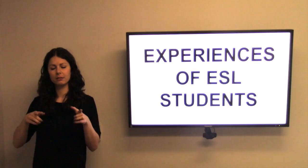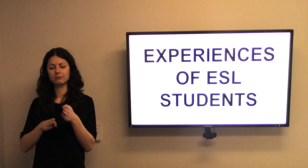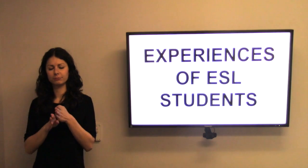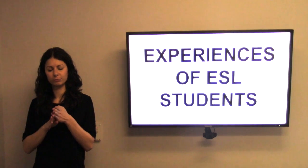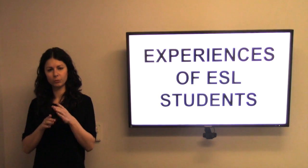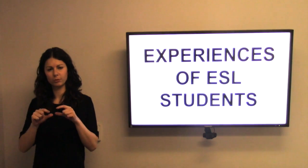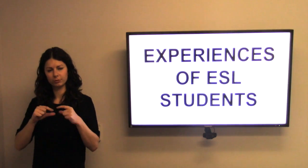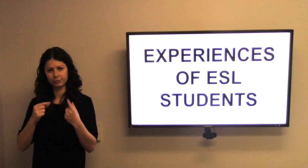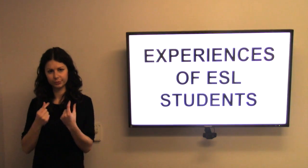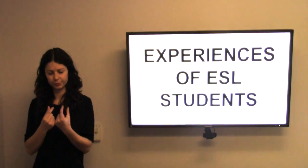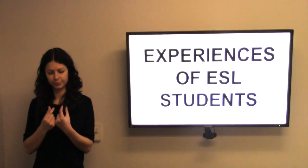group.